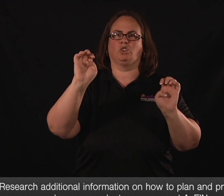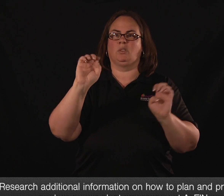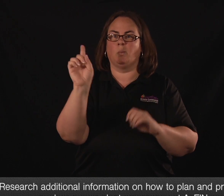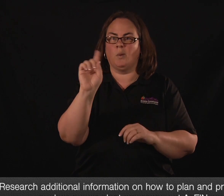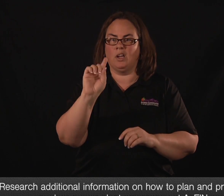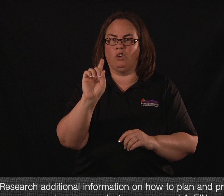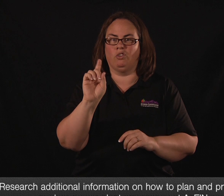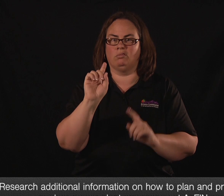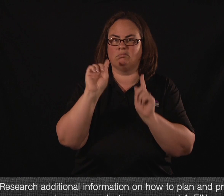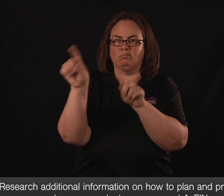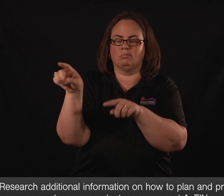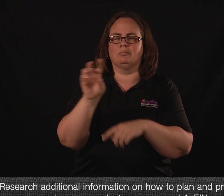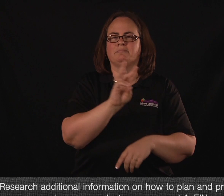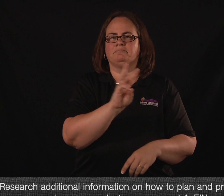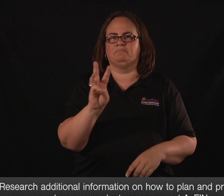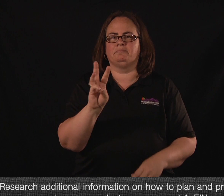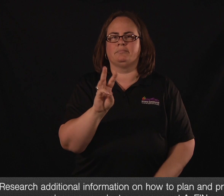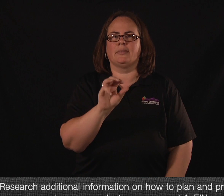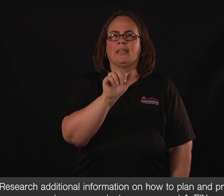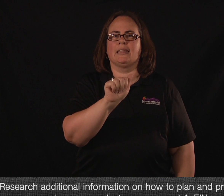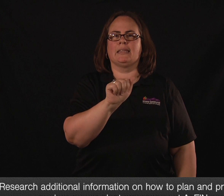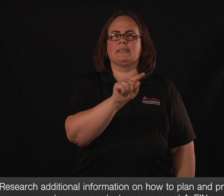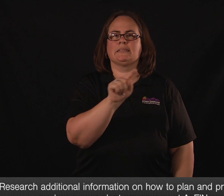azin.gov.